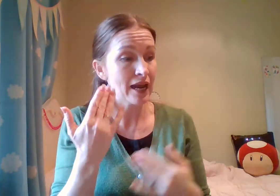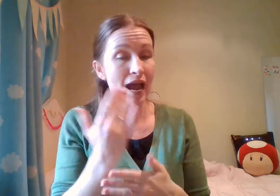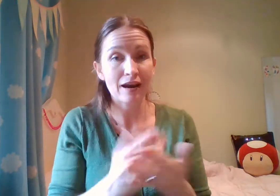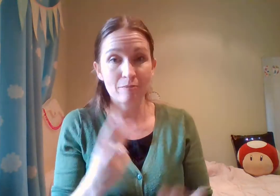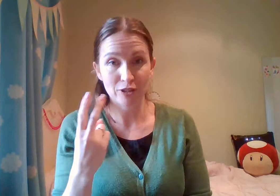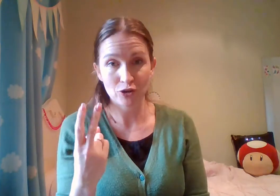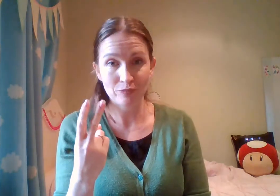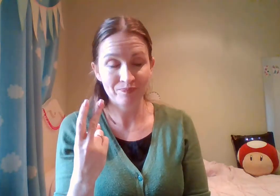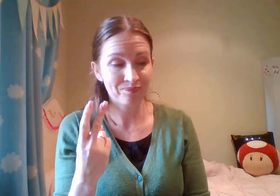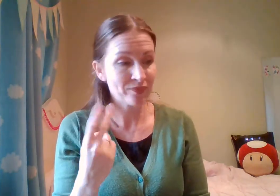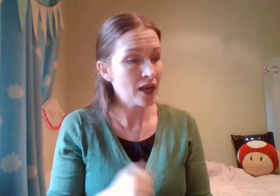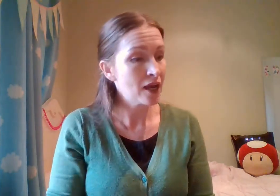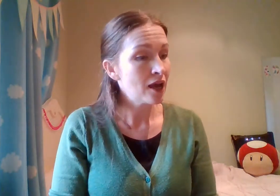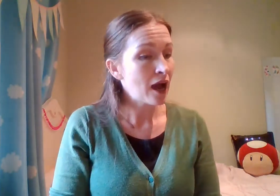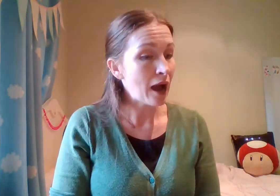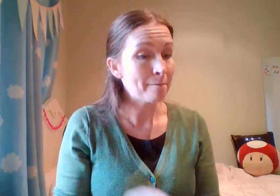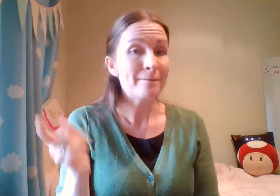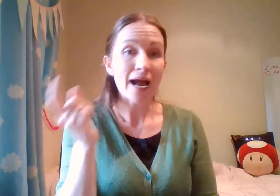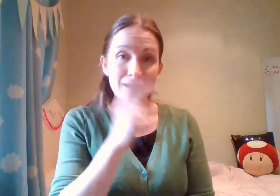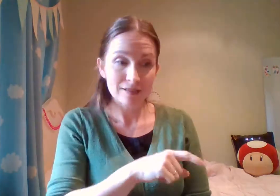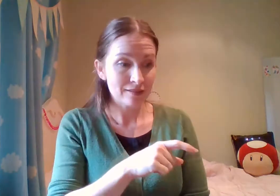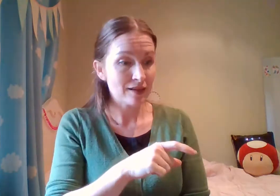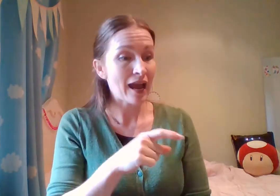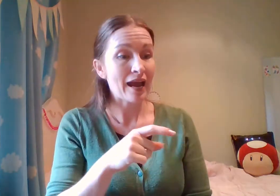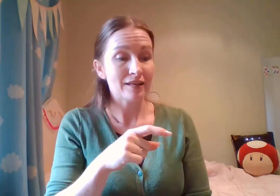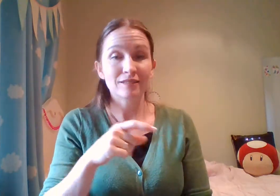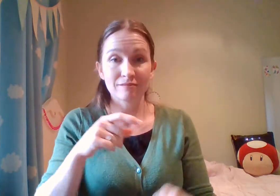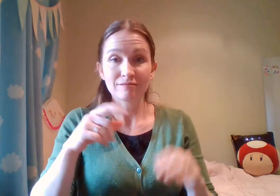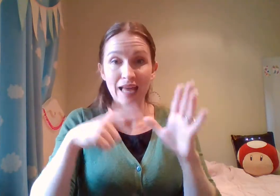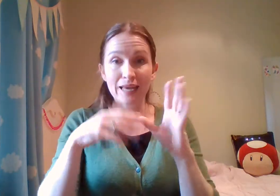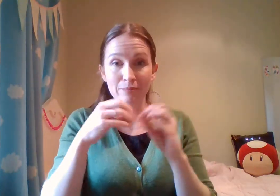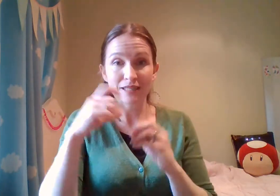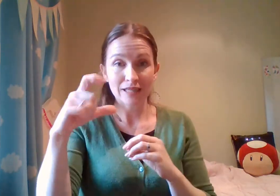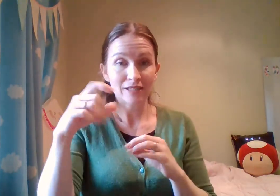at 2:30, back at the ABC sign.